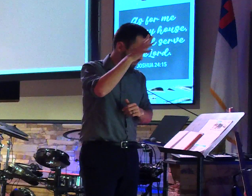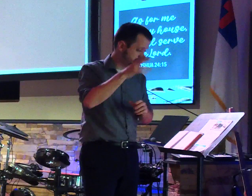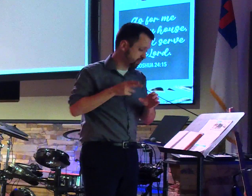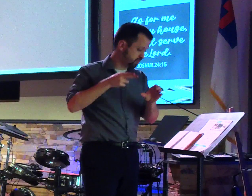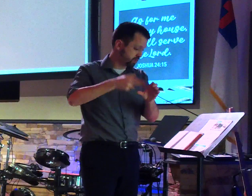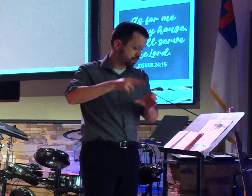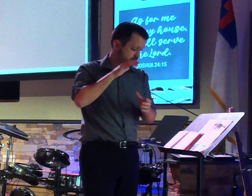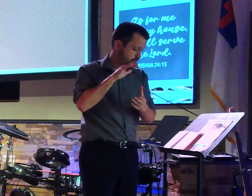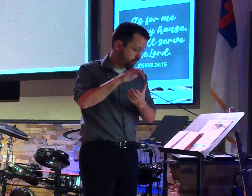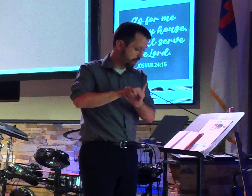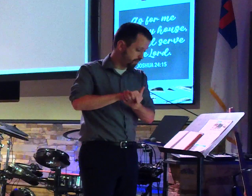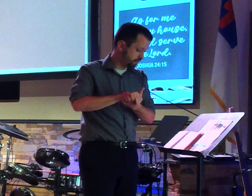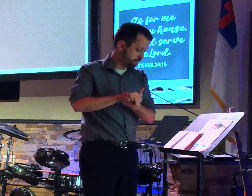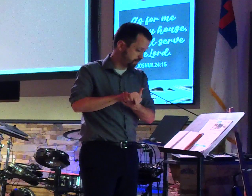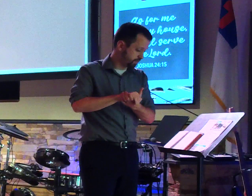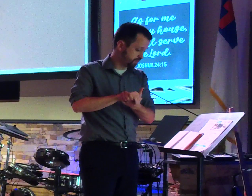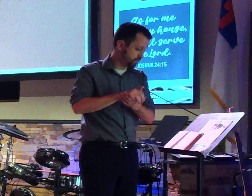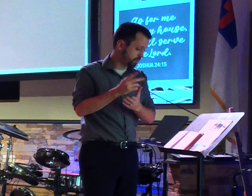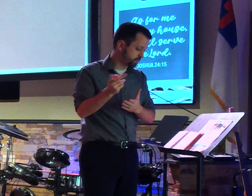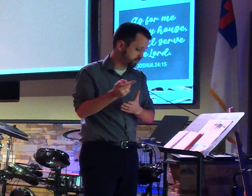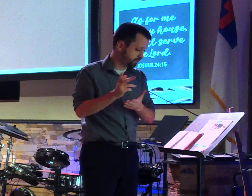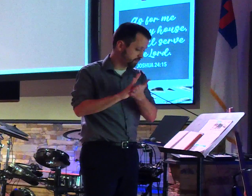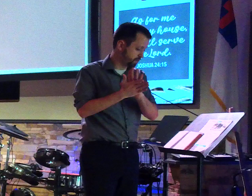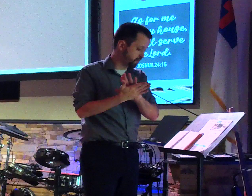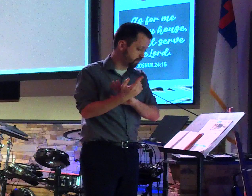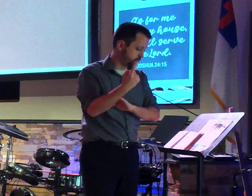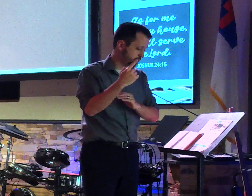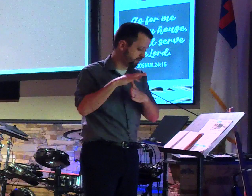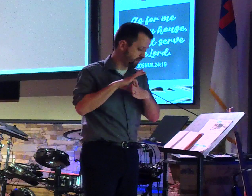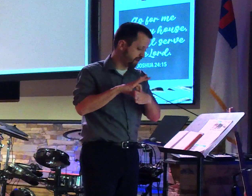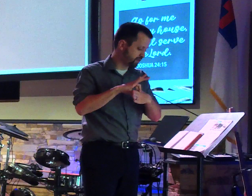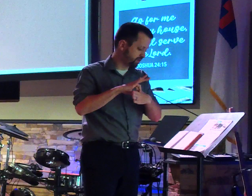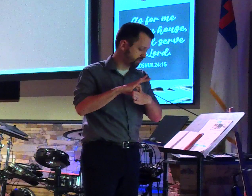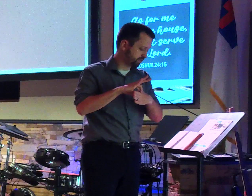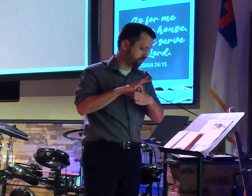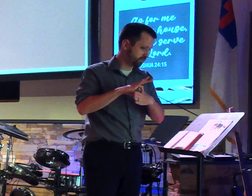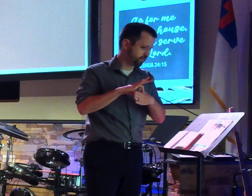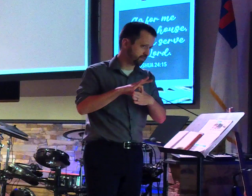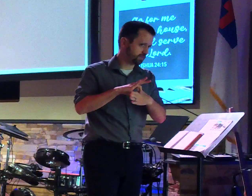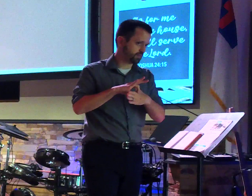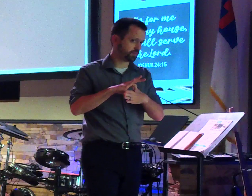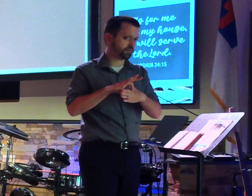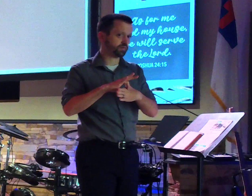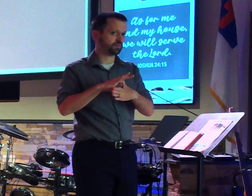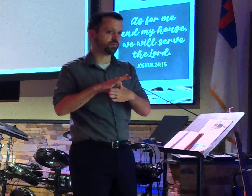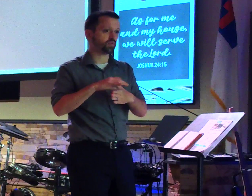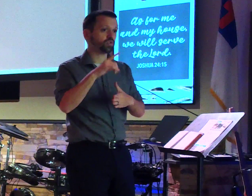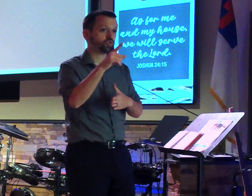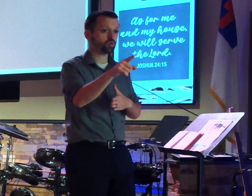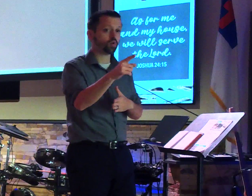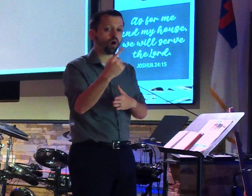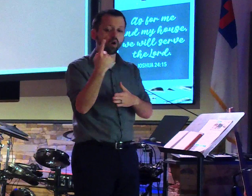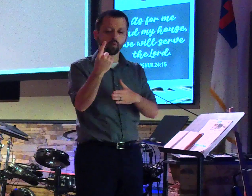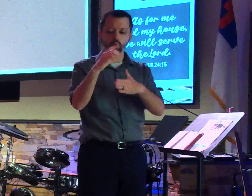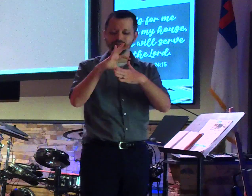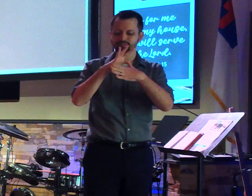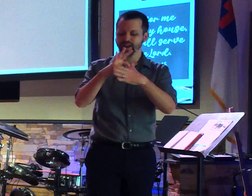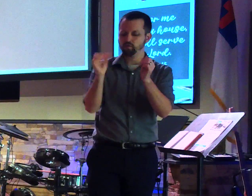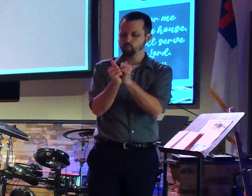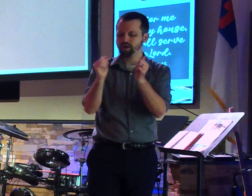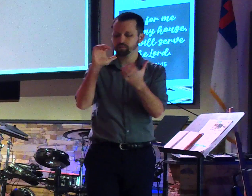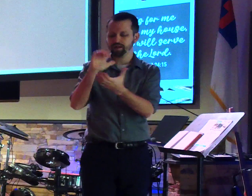be joined to his wife, and the two shall be one flesh. You are one flesh with your